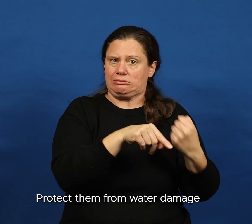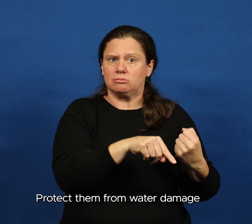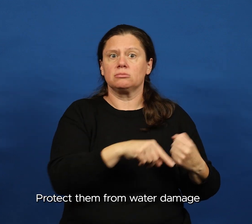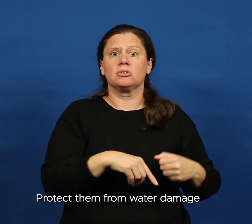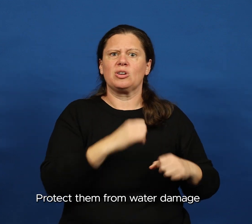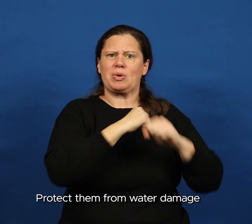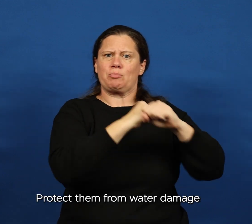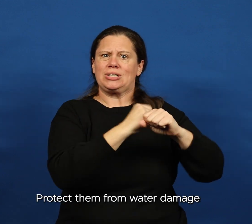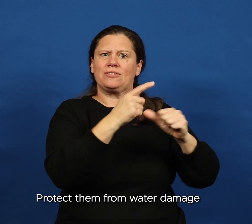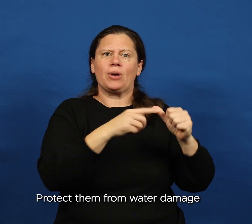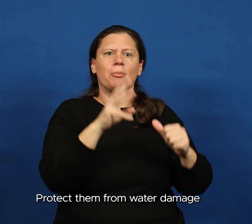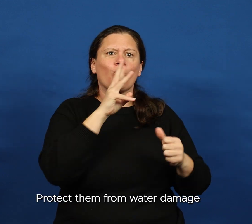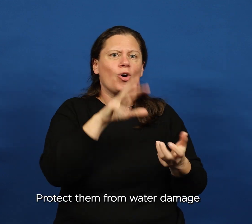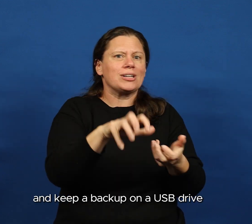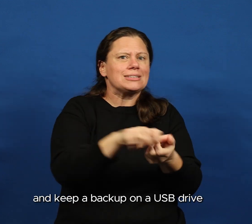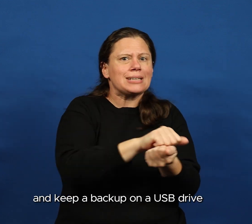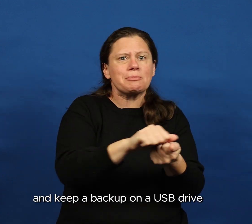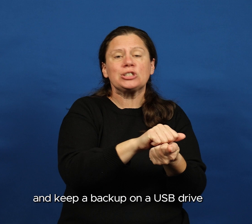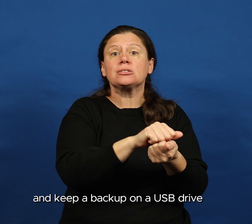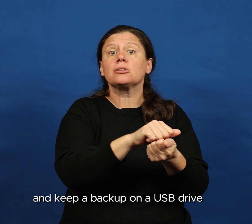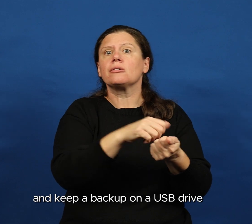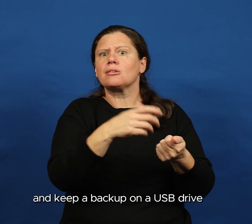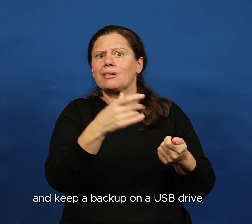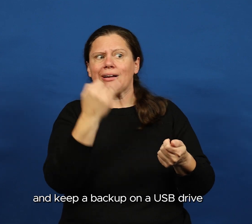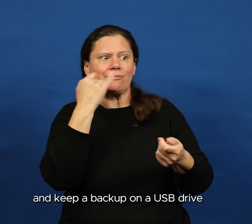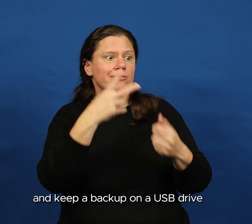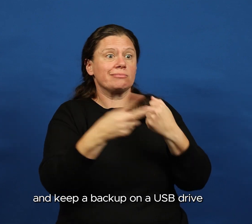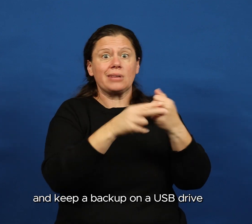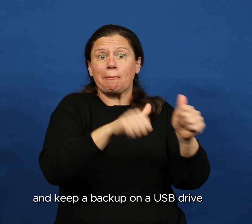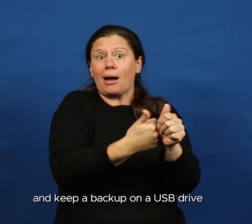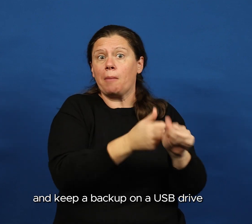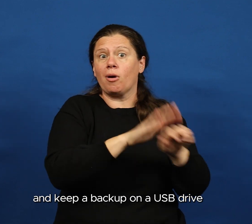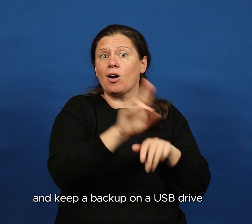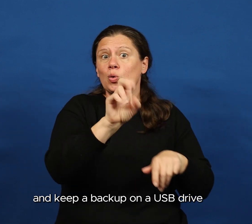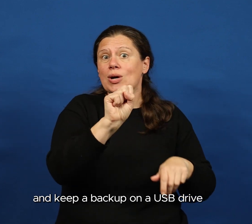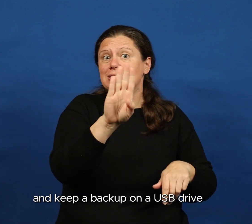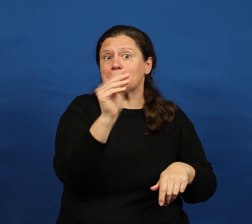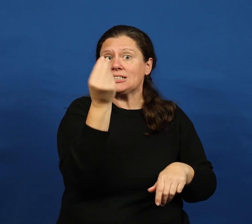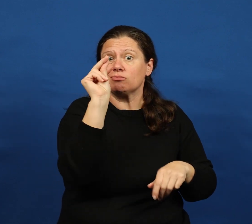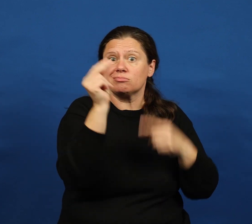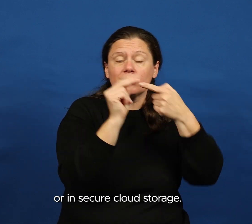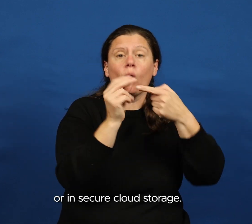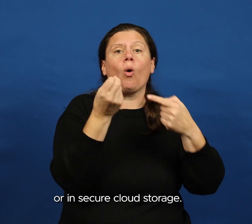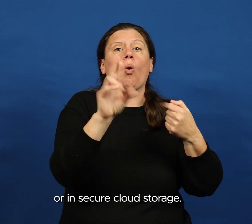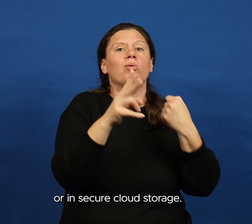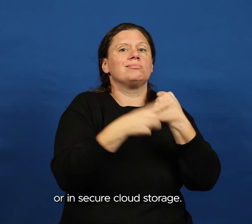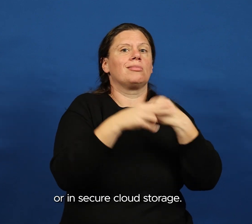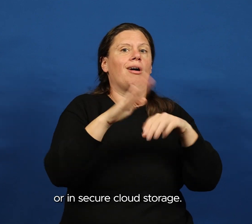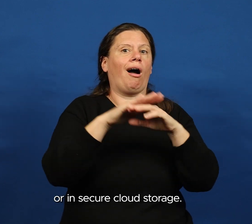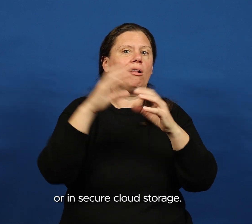Protect them from water damage and keep a backup on a USB drive or in secure cloud